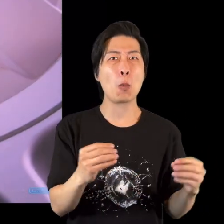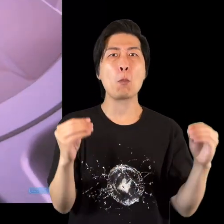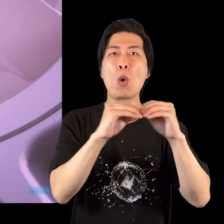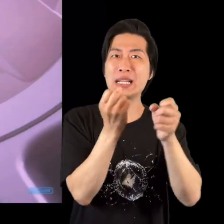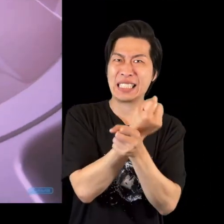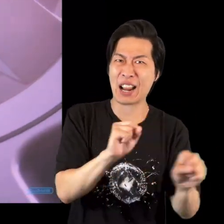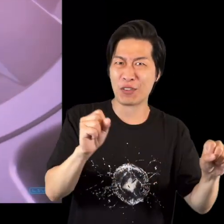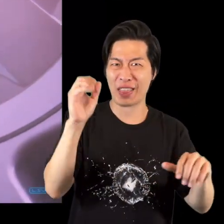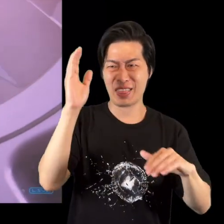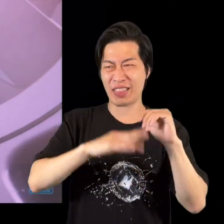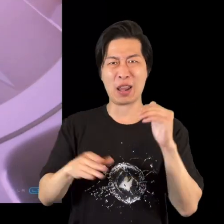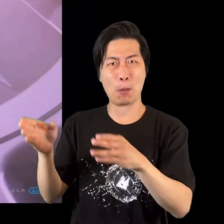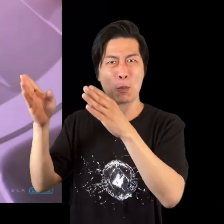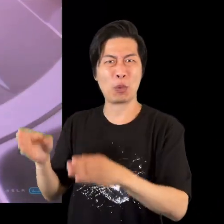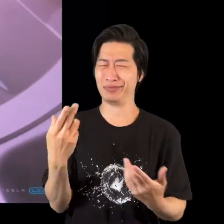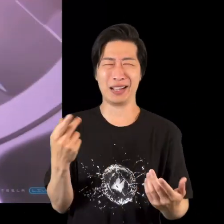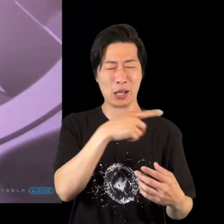But